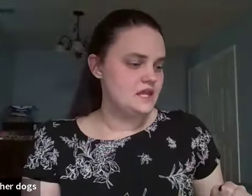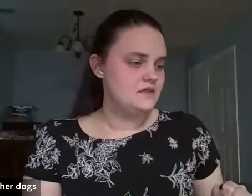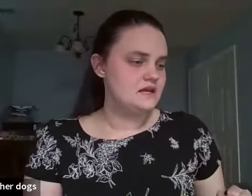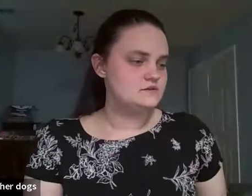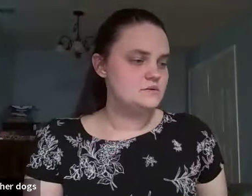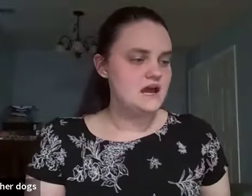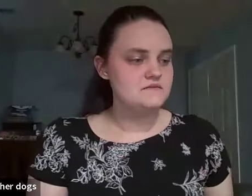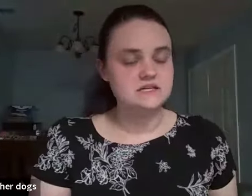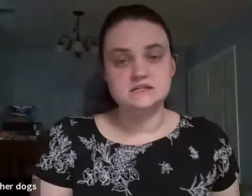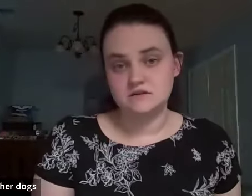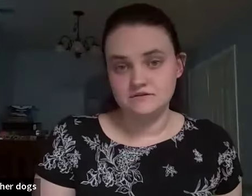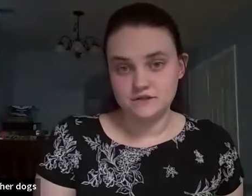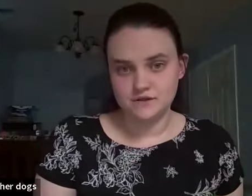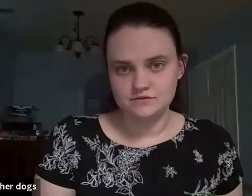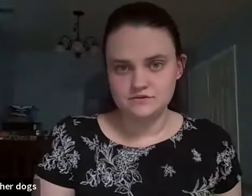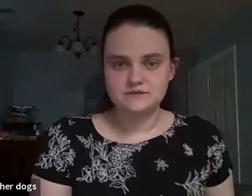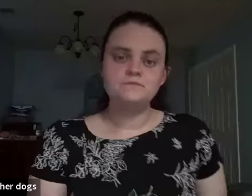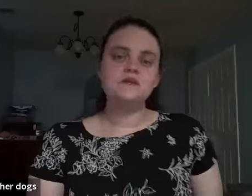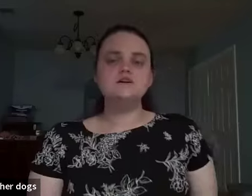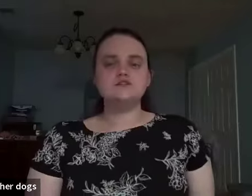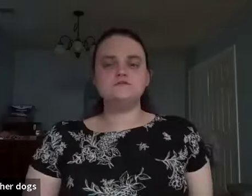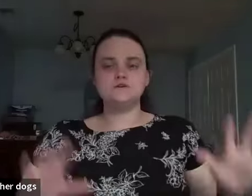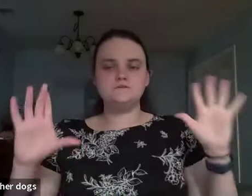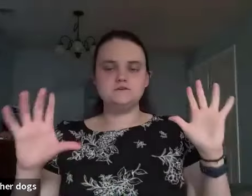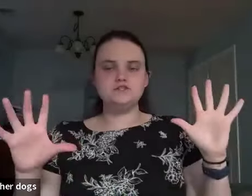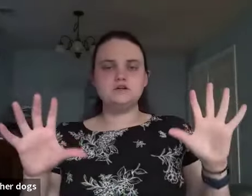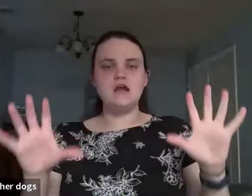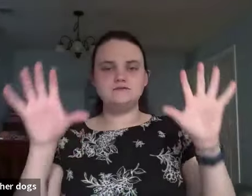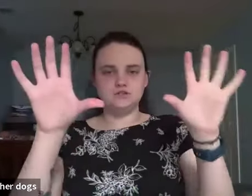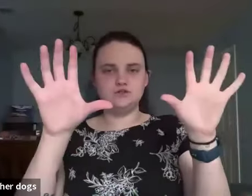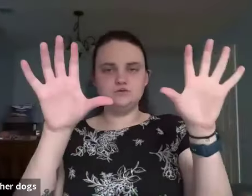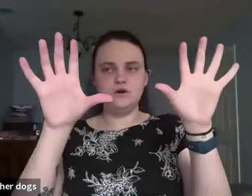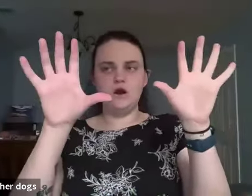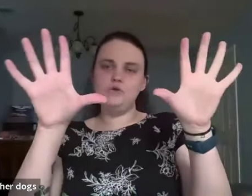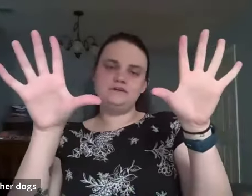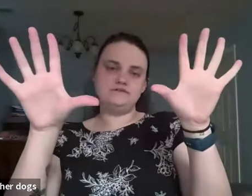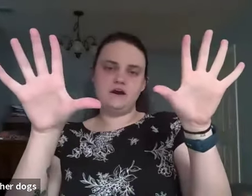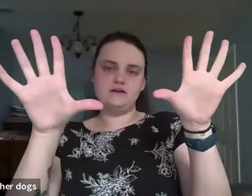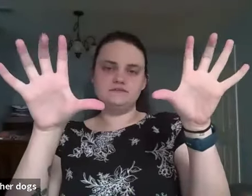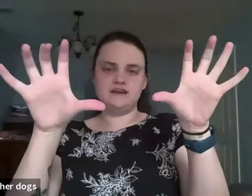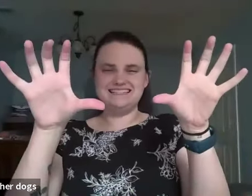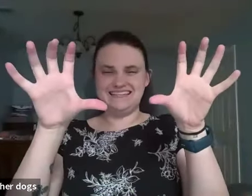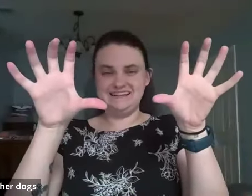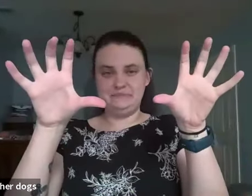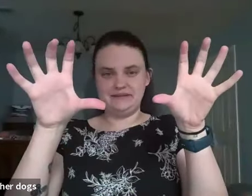Then the next one we have is confused. So for confused, you're going to have 2 open 5s, kind of slightly bend